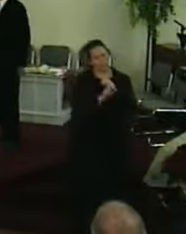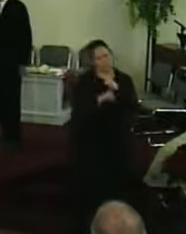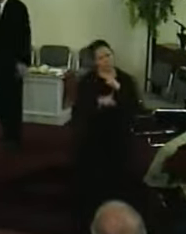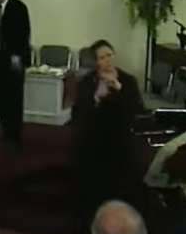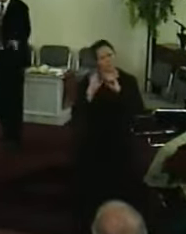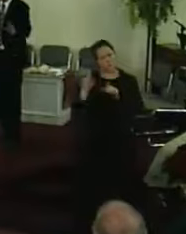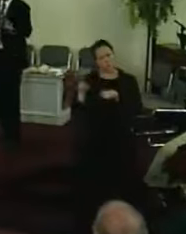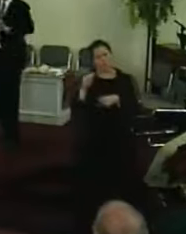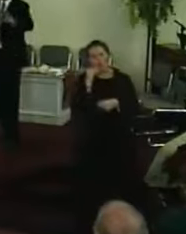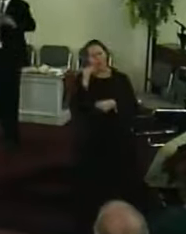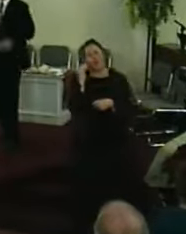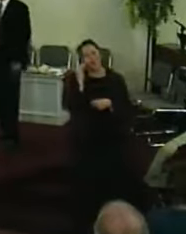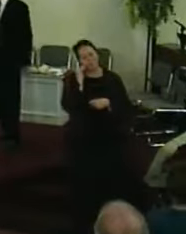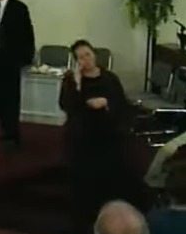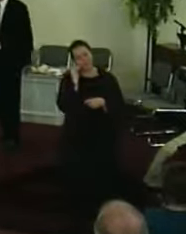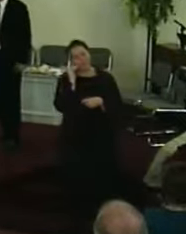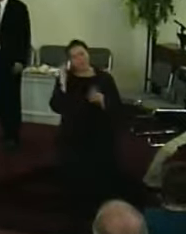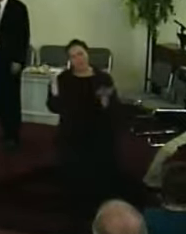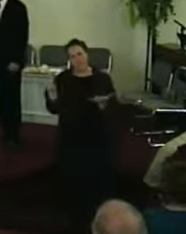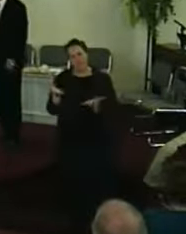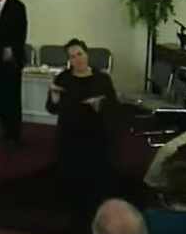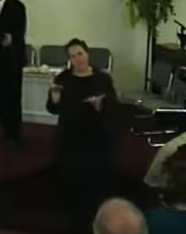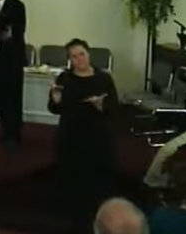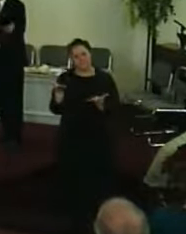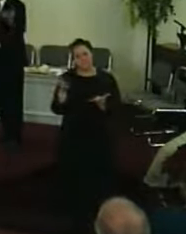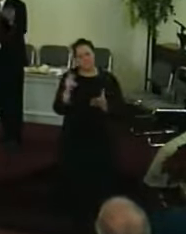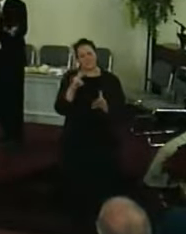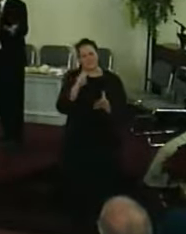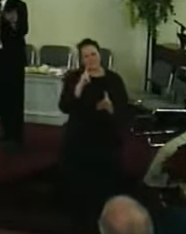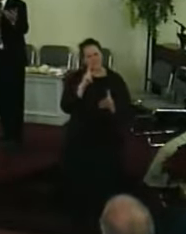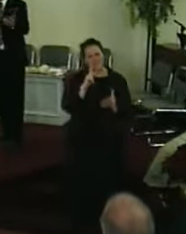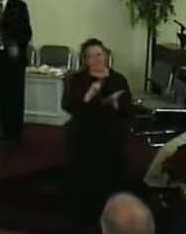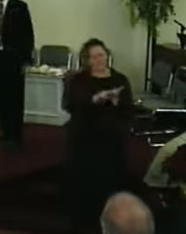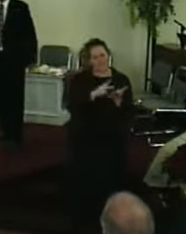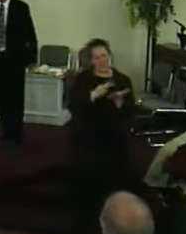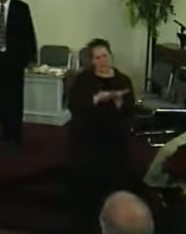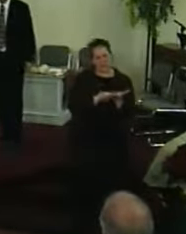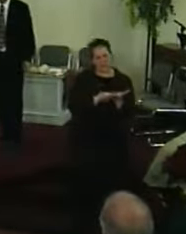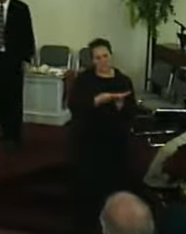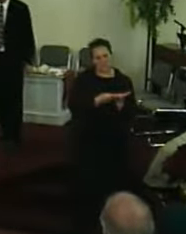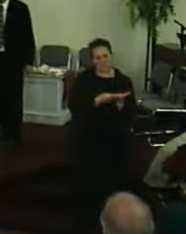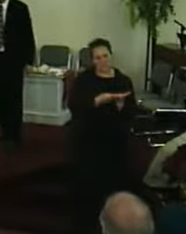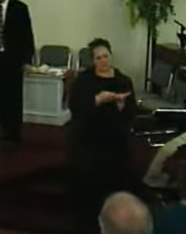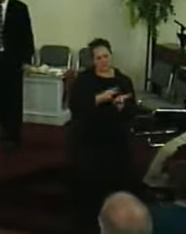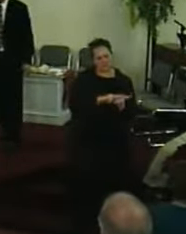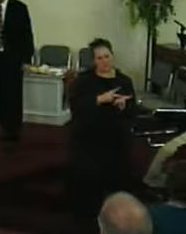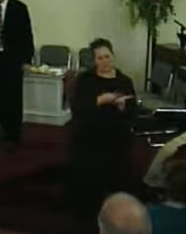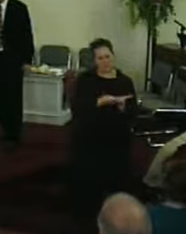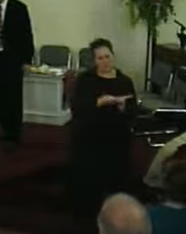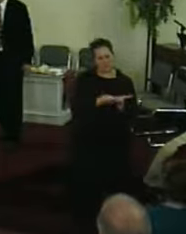home and there in the kitchen cabinet, you found a sack of gold?